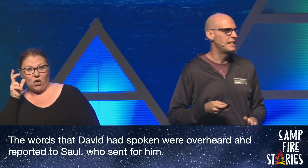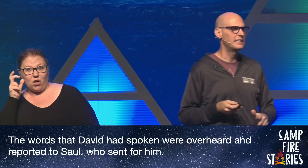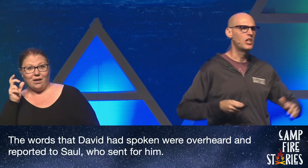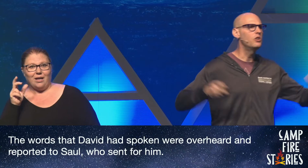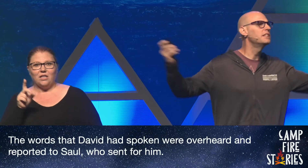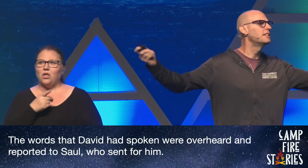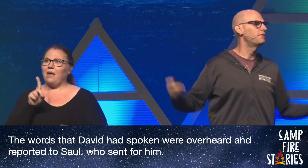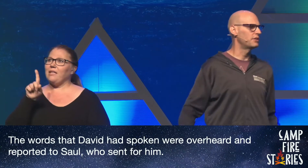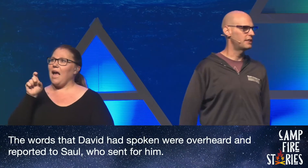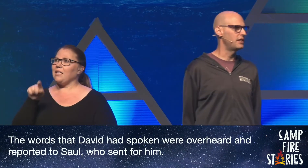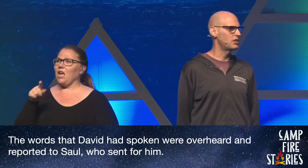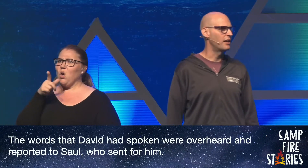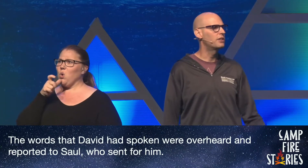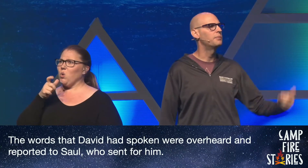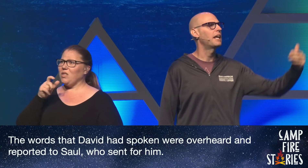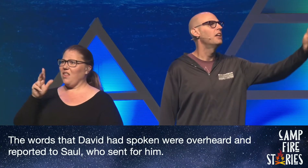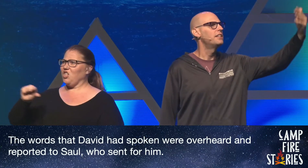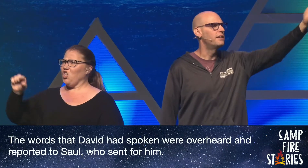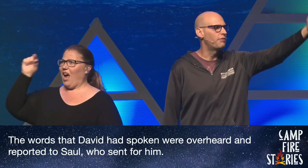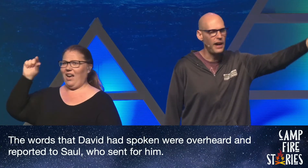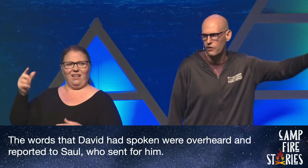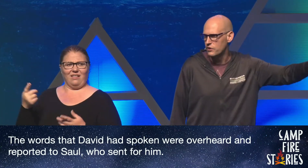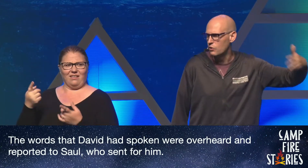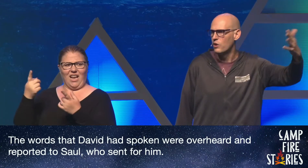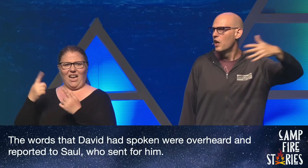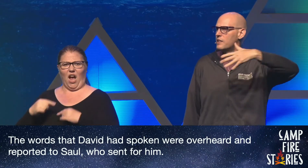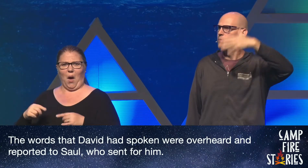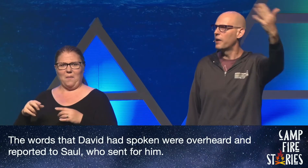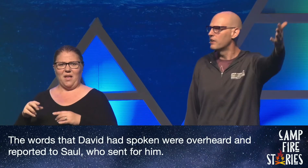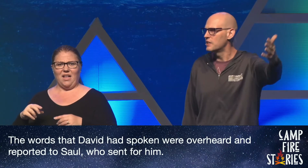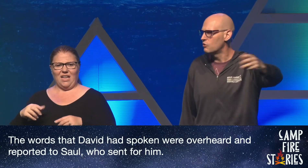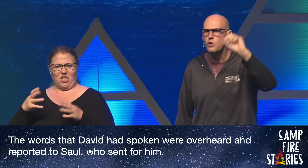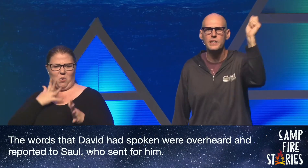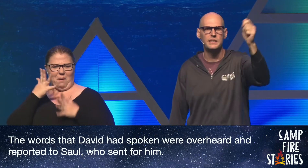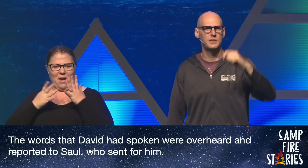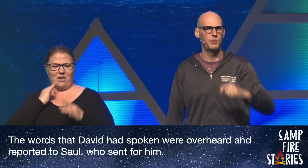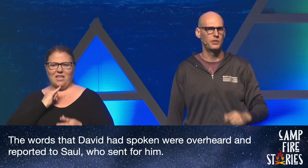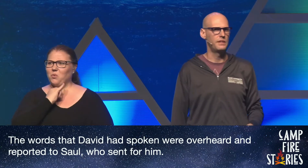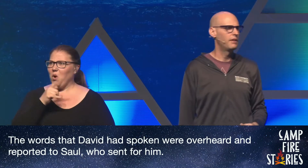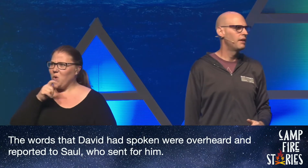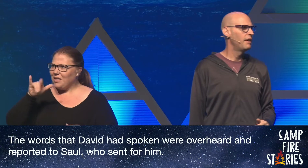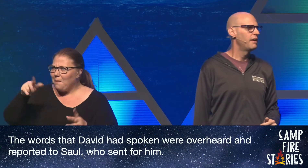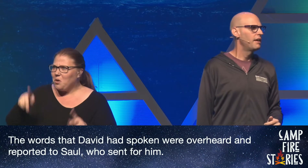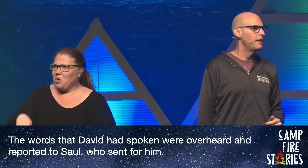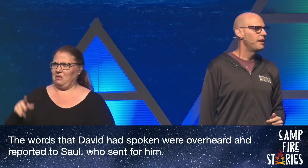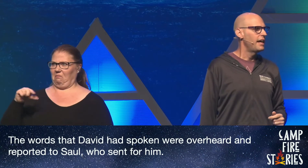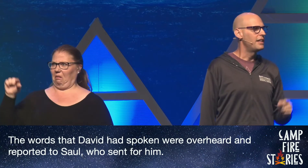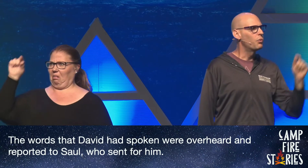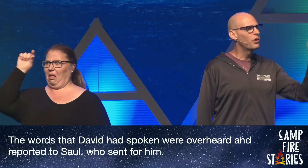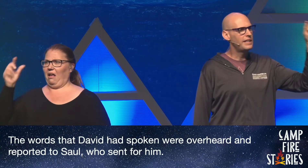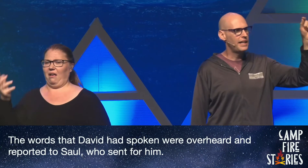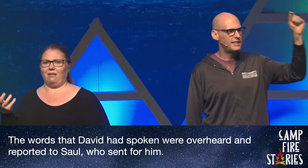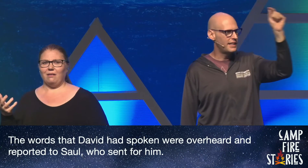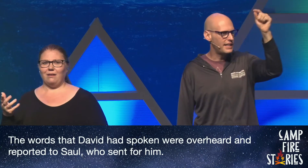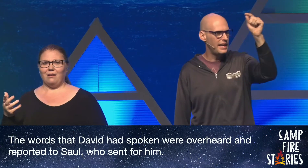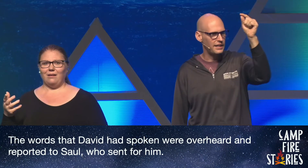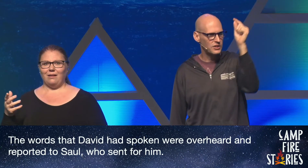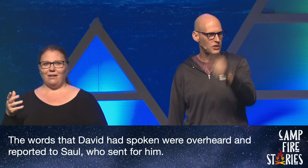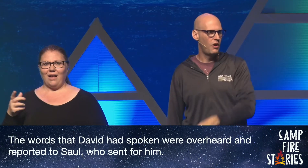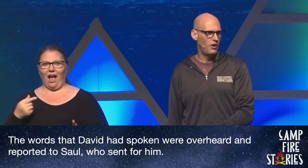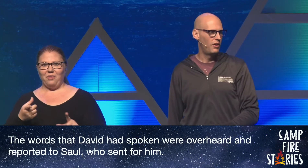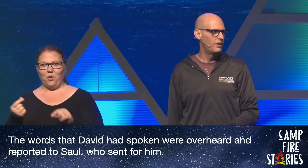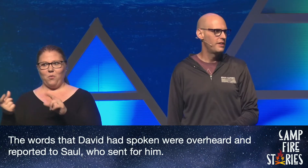asking, and he's like, who is this Philistine giant who comes out to defile the Lord, to embarrass Israel? Who is this person? And the word gets to the